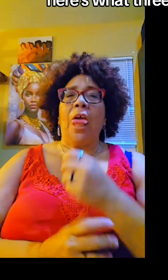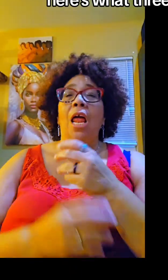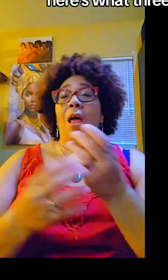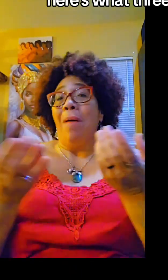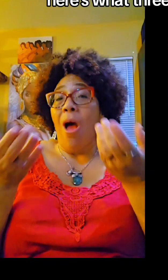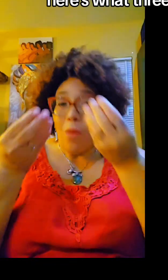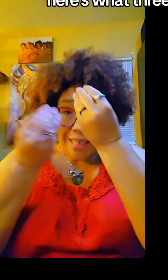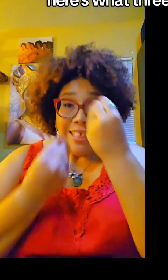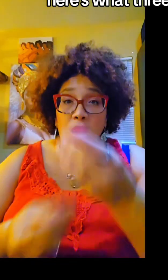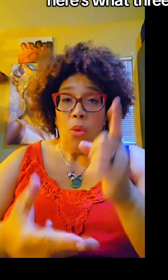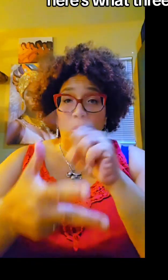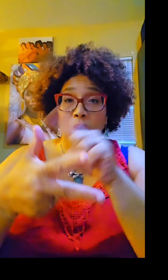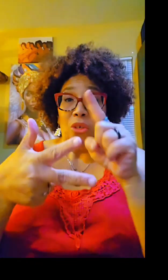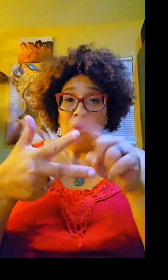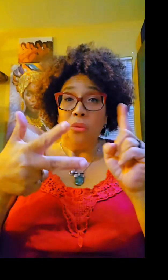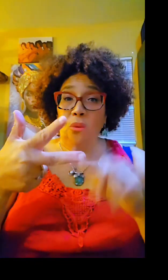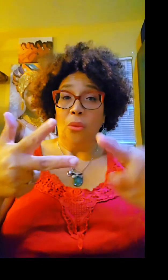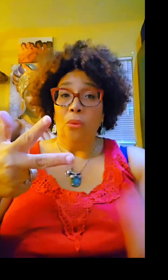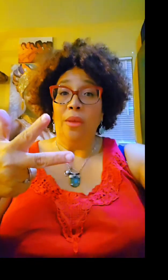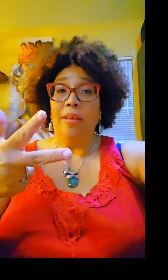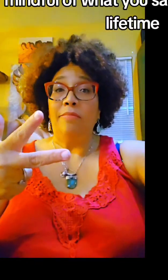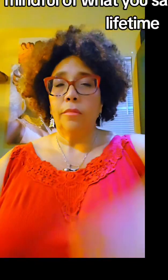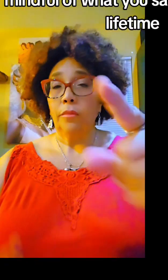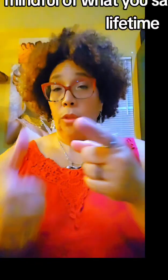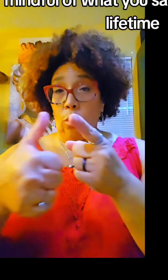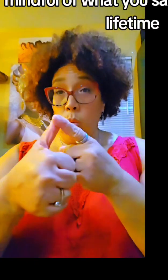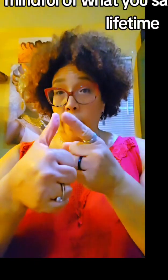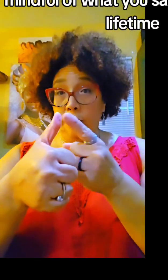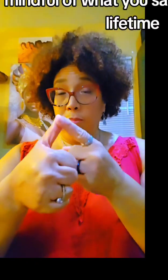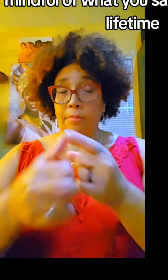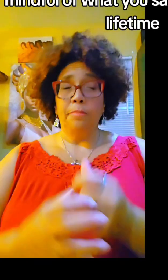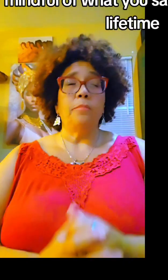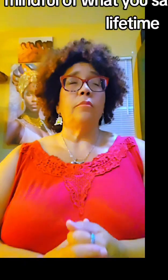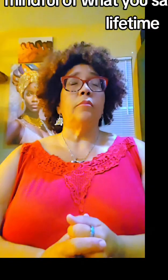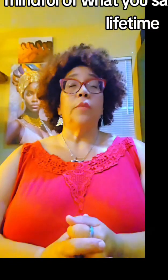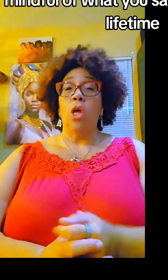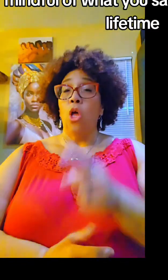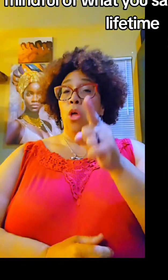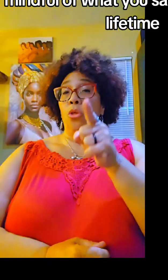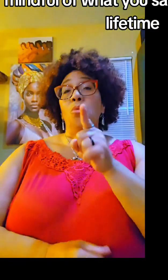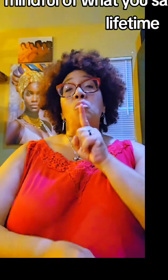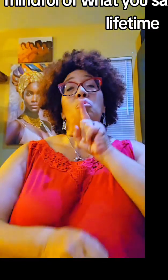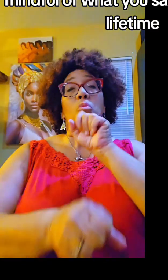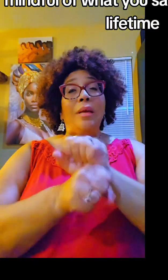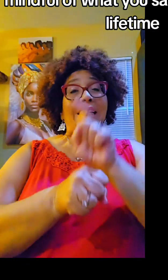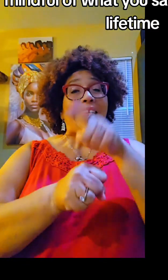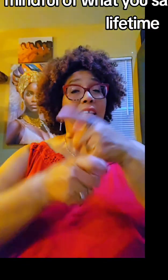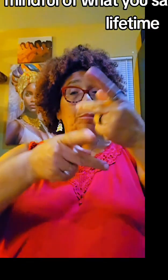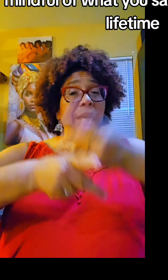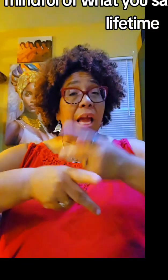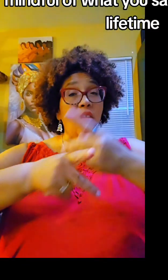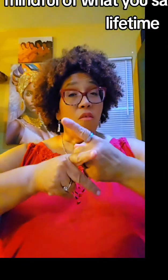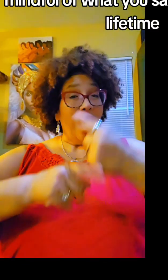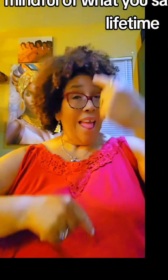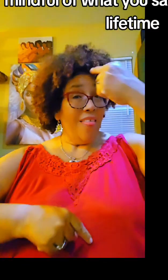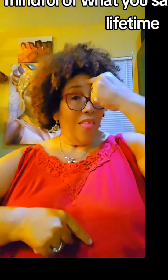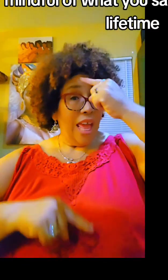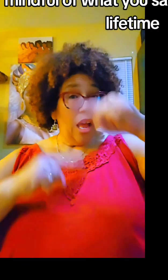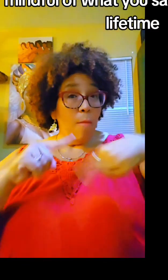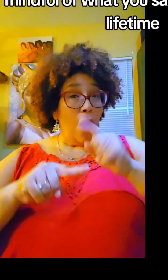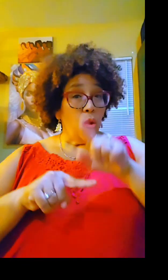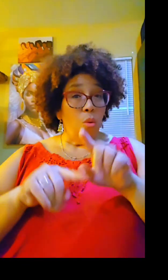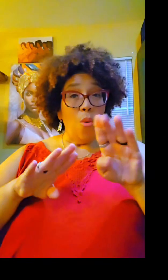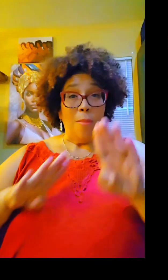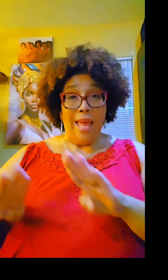Here's what, 3 points. 1, you have to be very careful and mindful of what you say during your